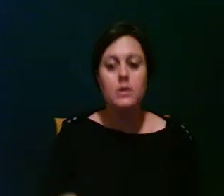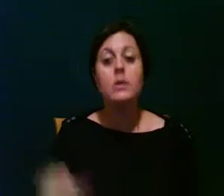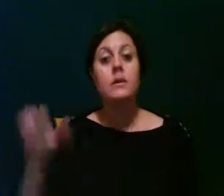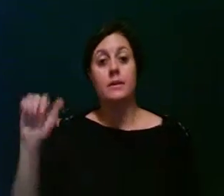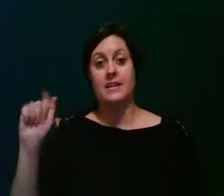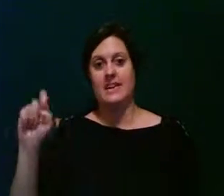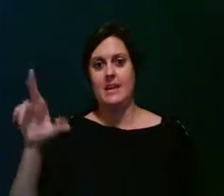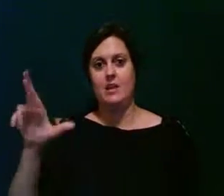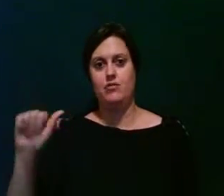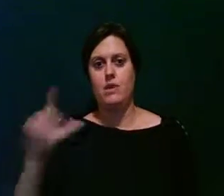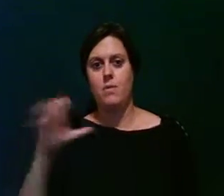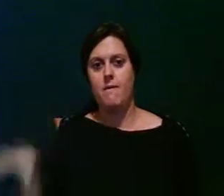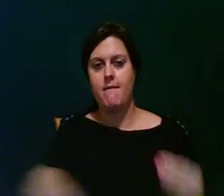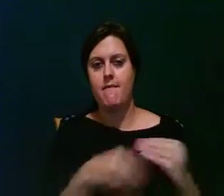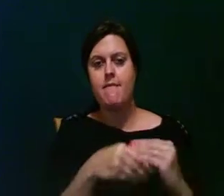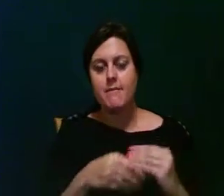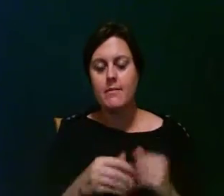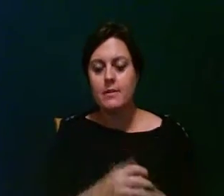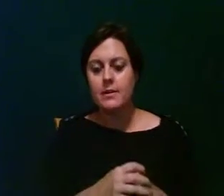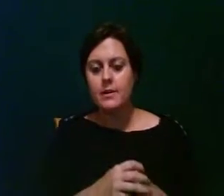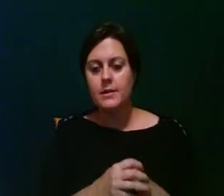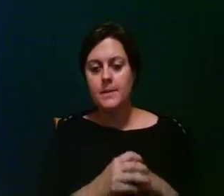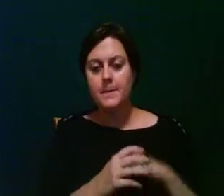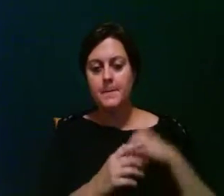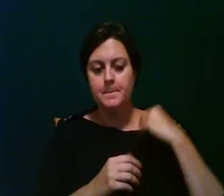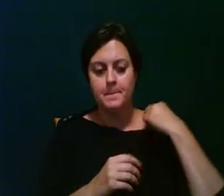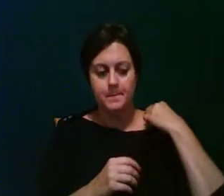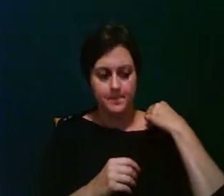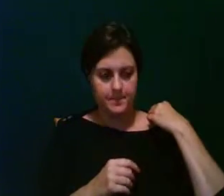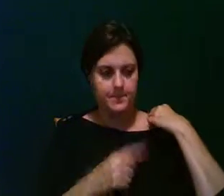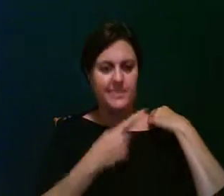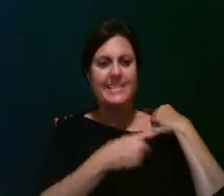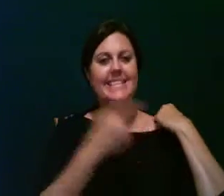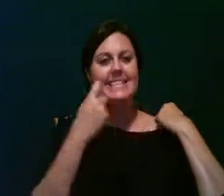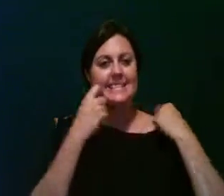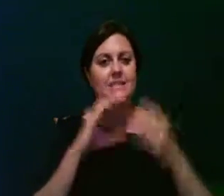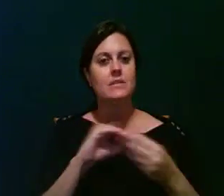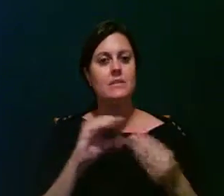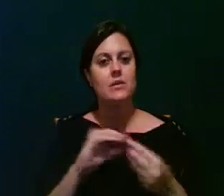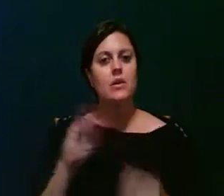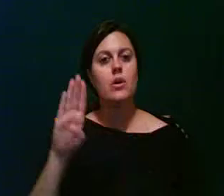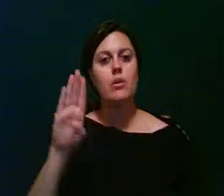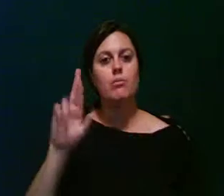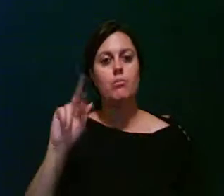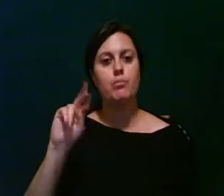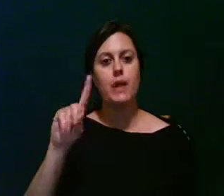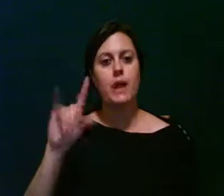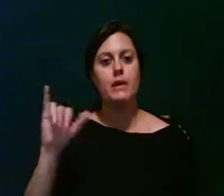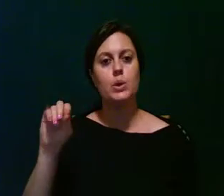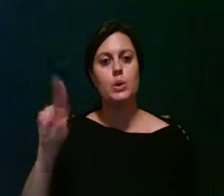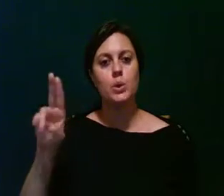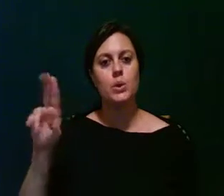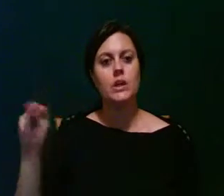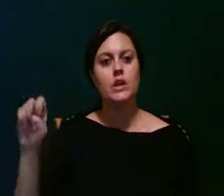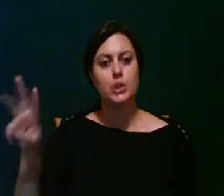people who are, I know Aly just mentioned brandyounew.com. We have a special coupon for people